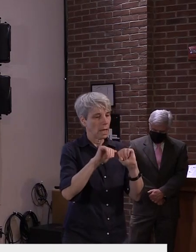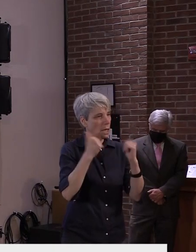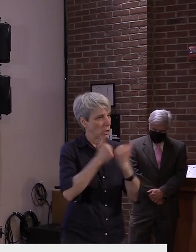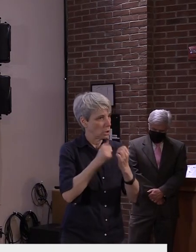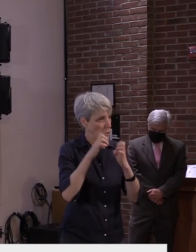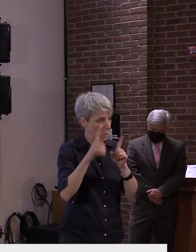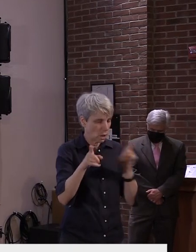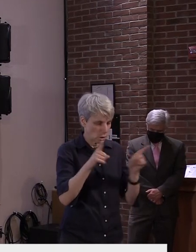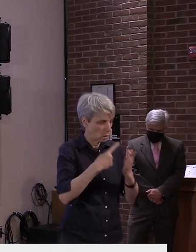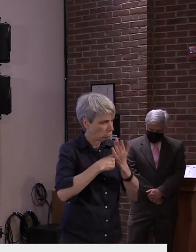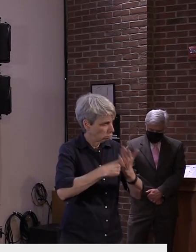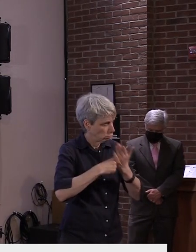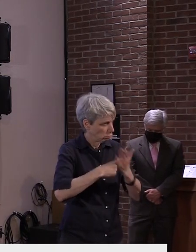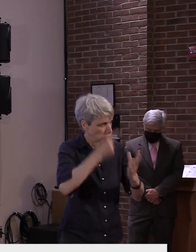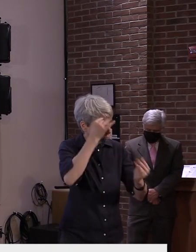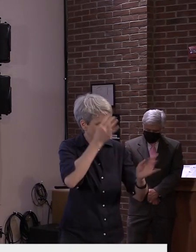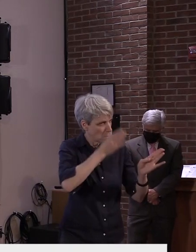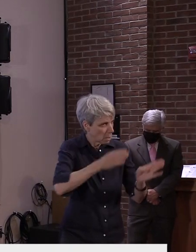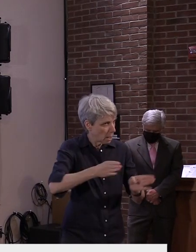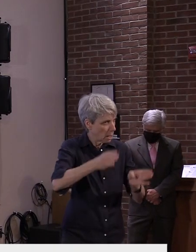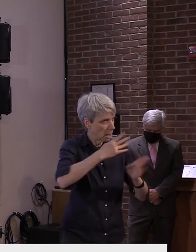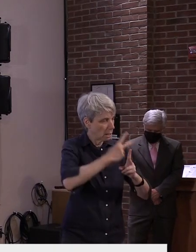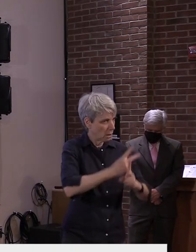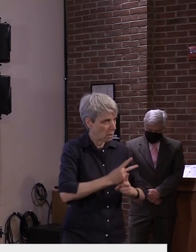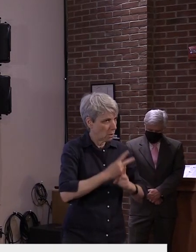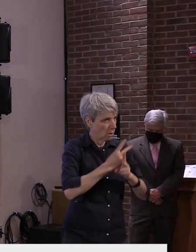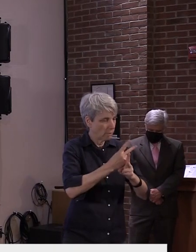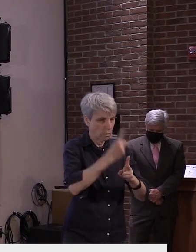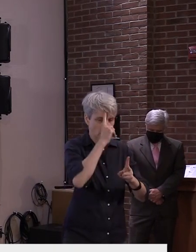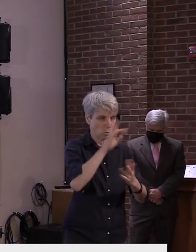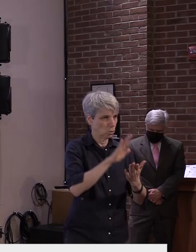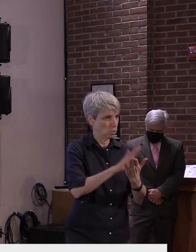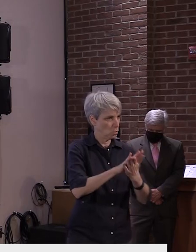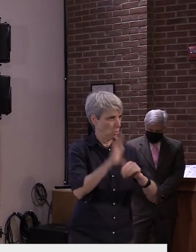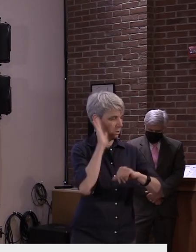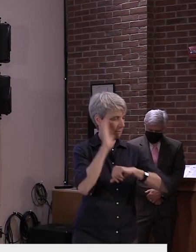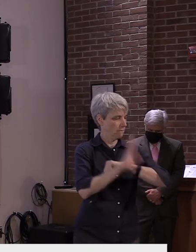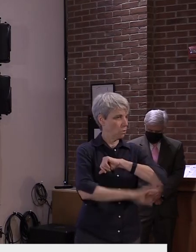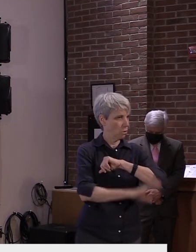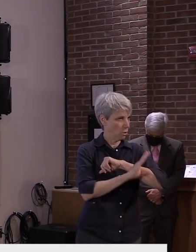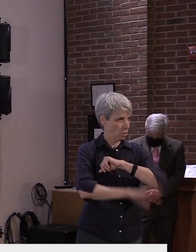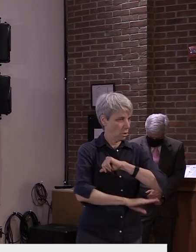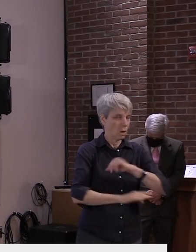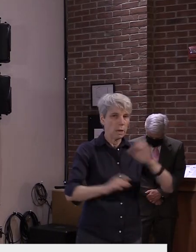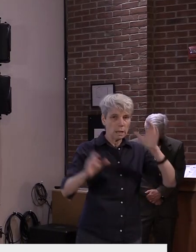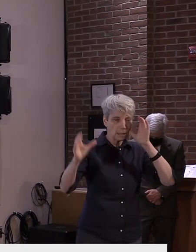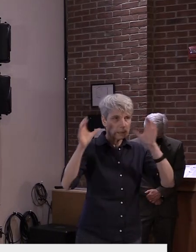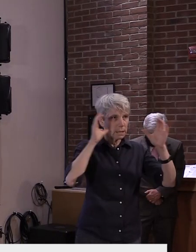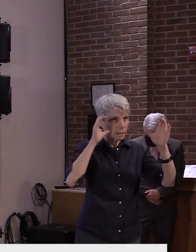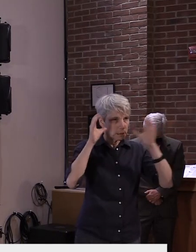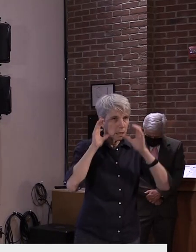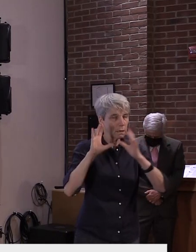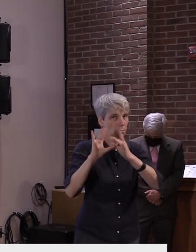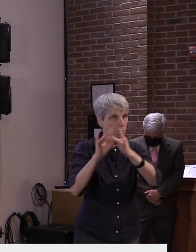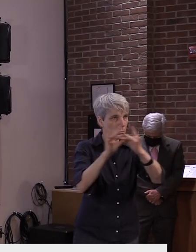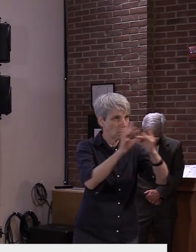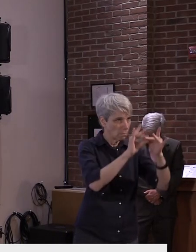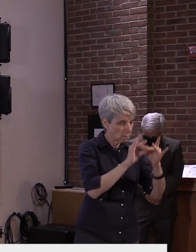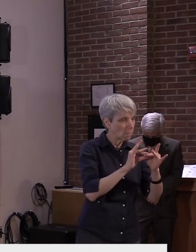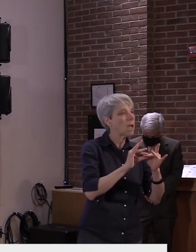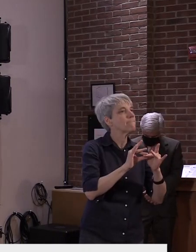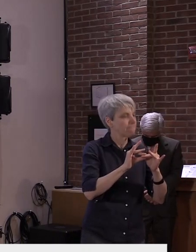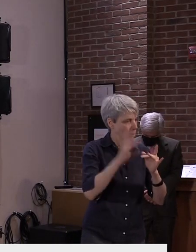refine K-12 guidance and listen to the abundant input and provide the most science-based guidance